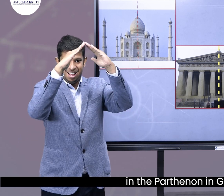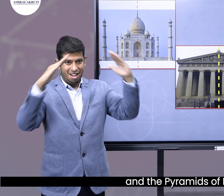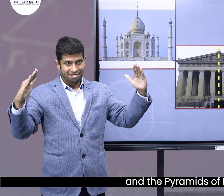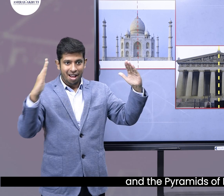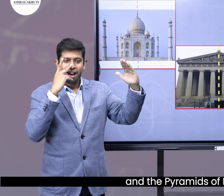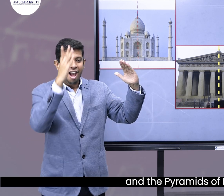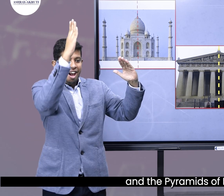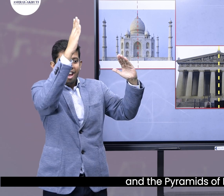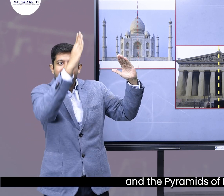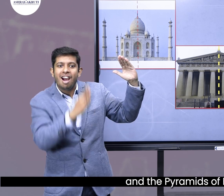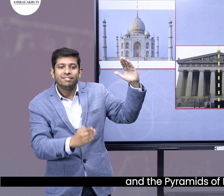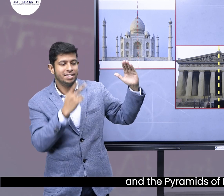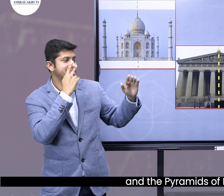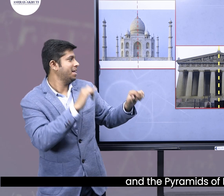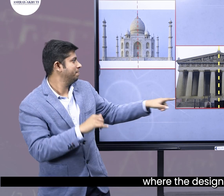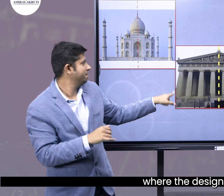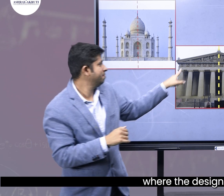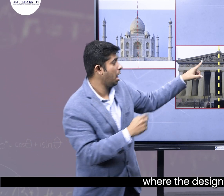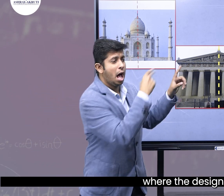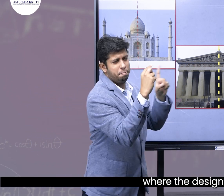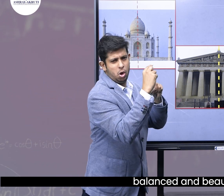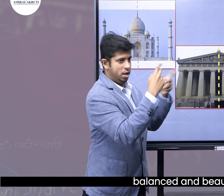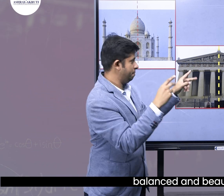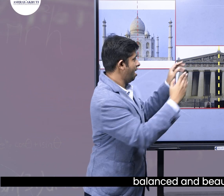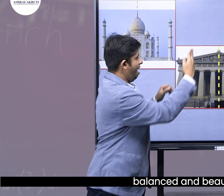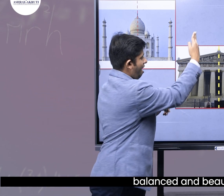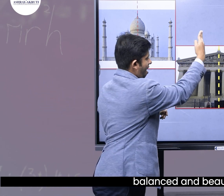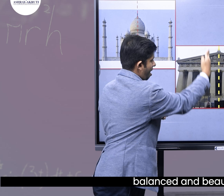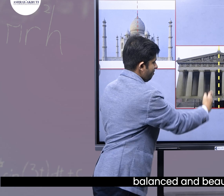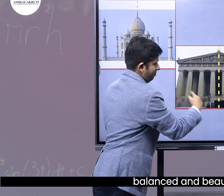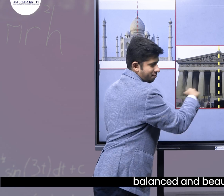and the pyramids of Egypt, where the design is balanced and beautiful.